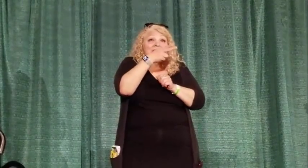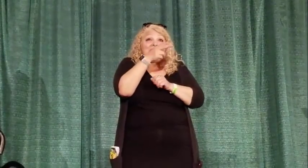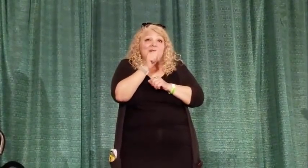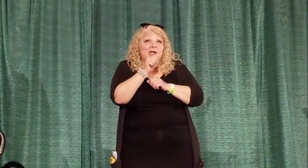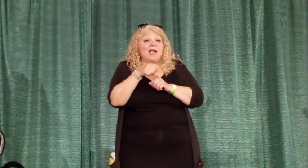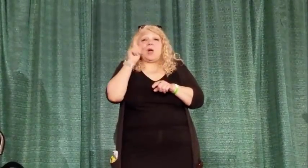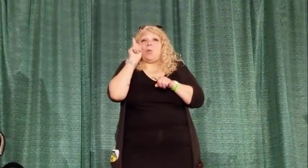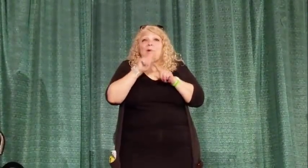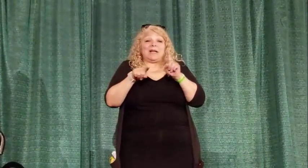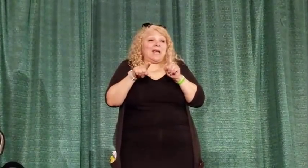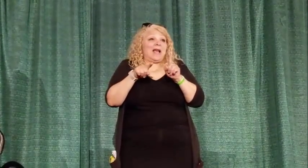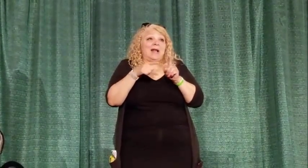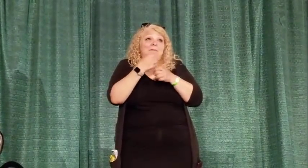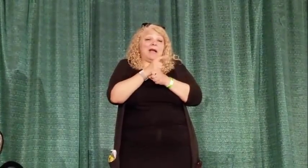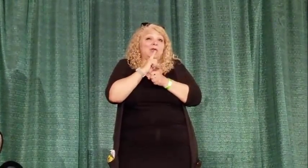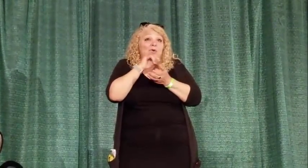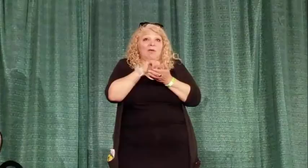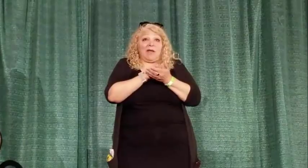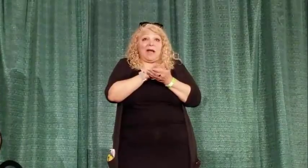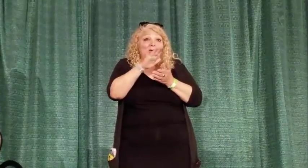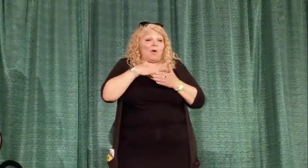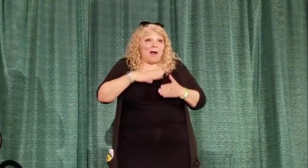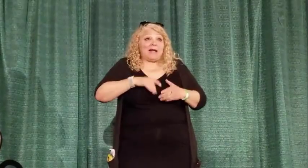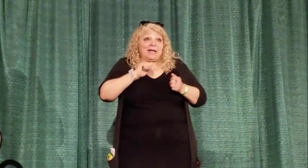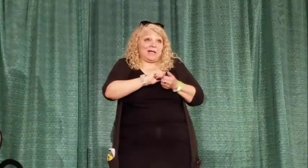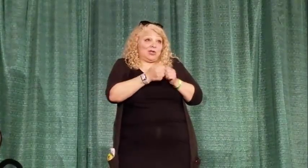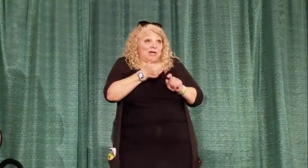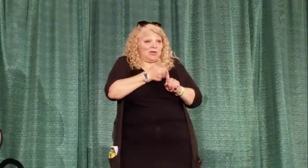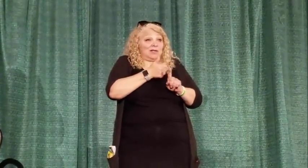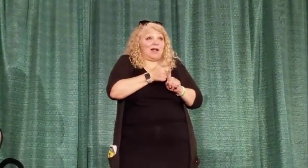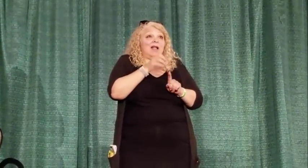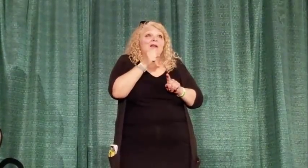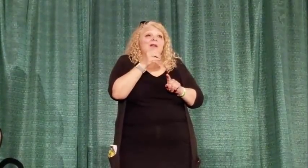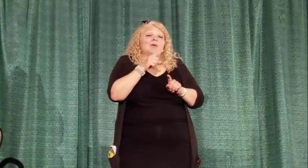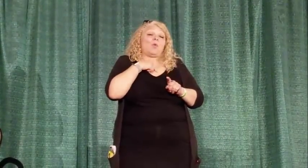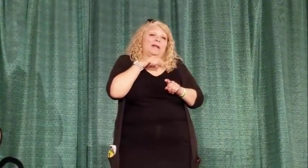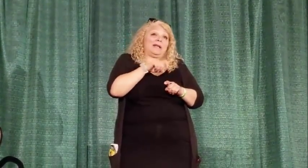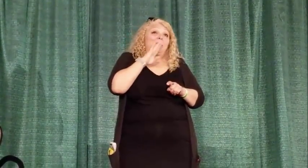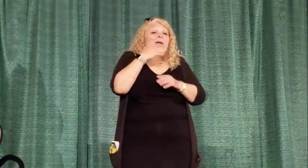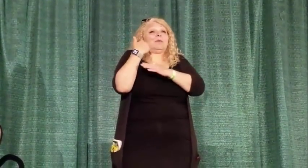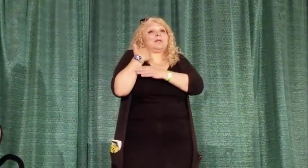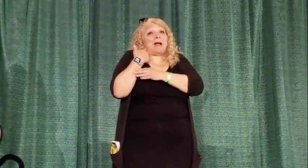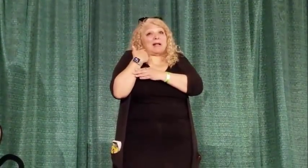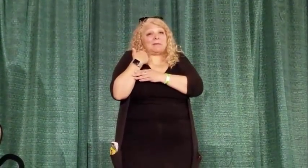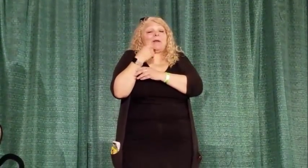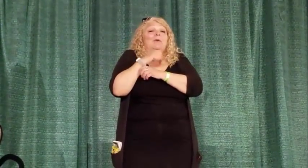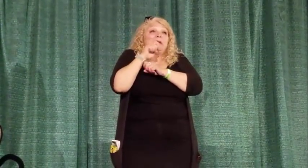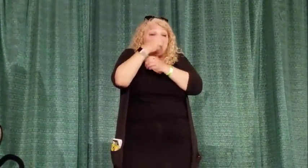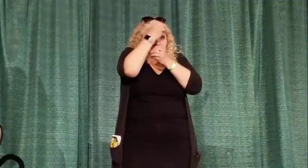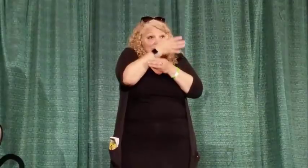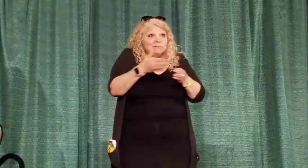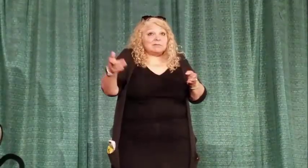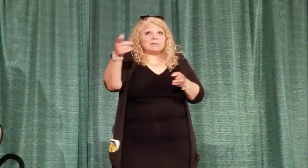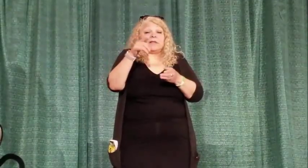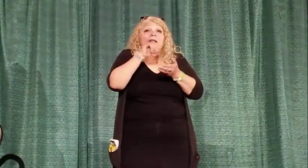that your diet's going to give everybody enough. And to be cautious, and to be responsible, and to be conservative, to make sure that